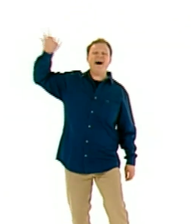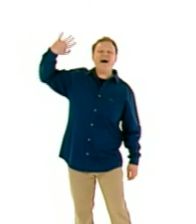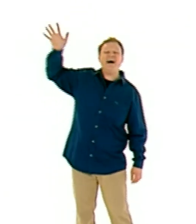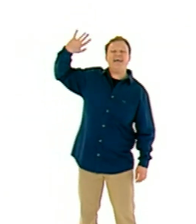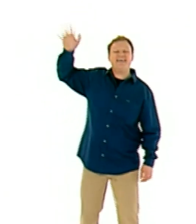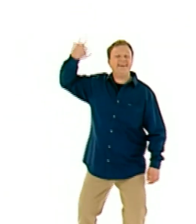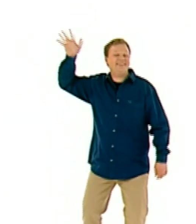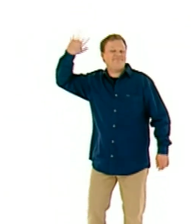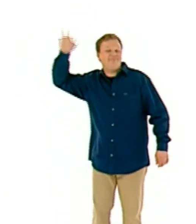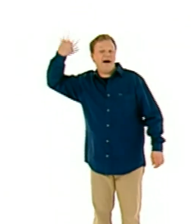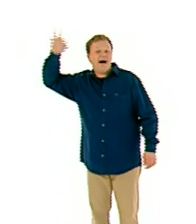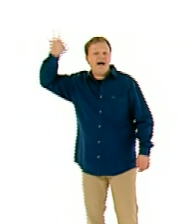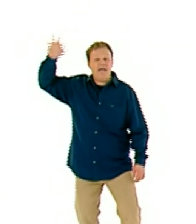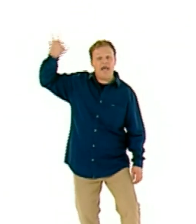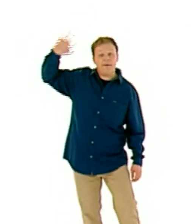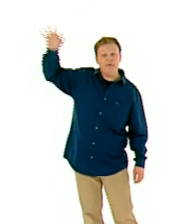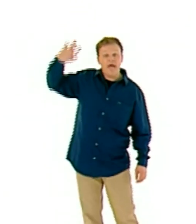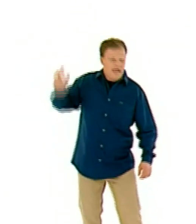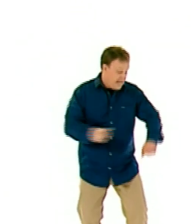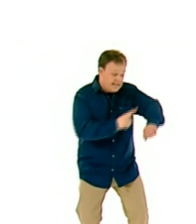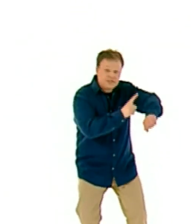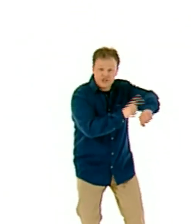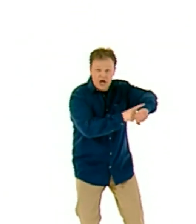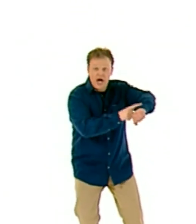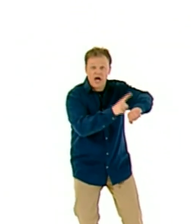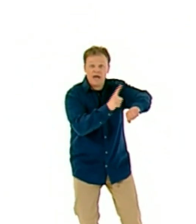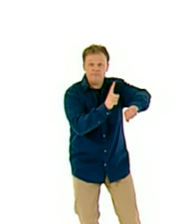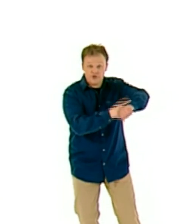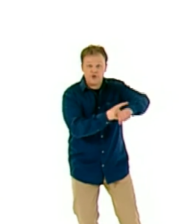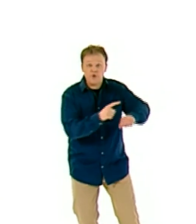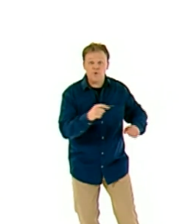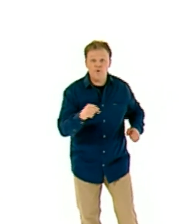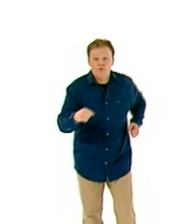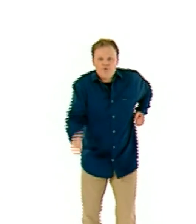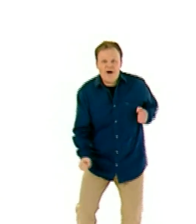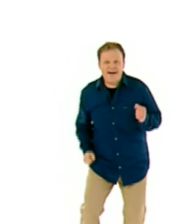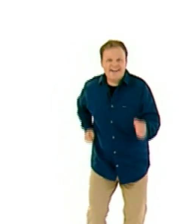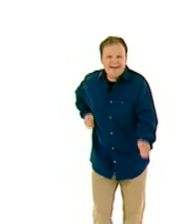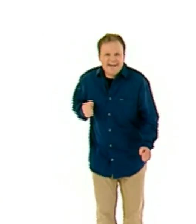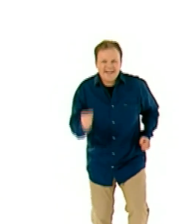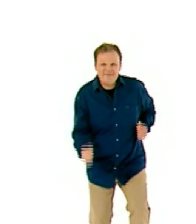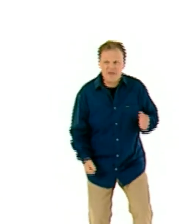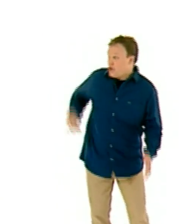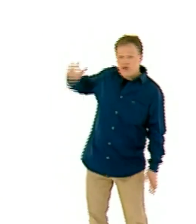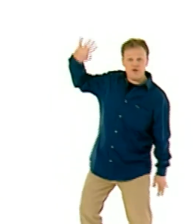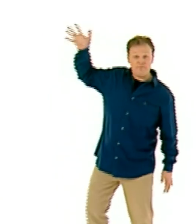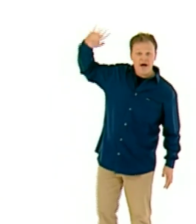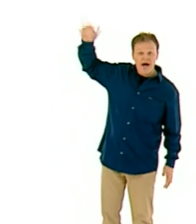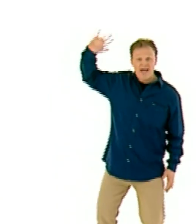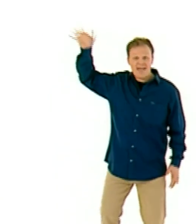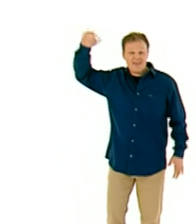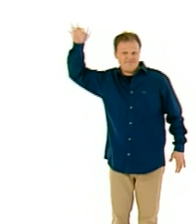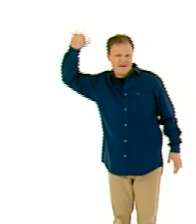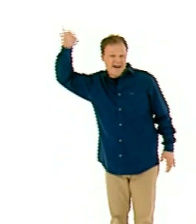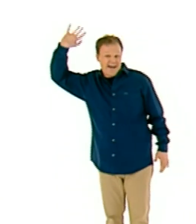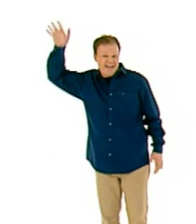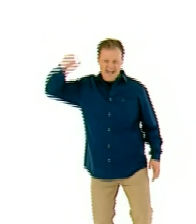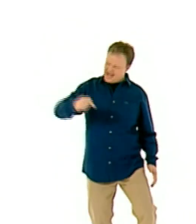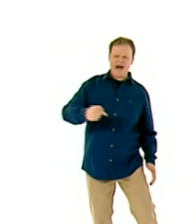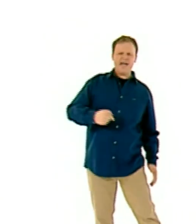Goodbye, goodbye. It's time to run. Goodbye, goodbye. I